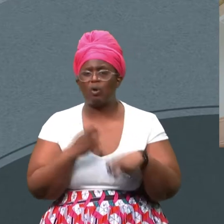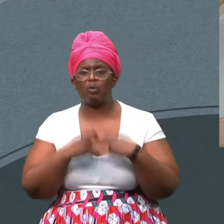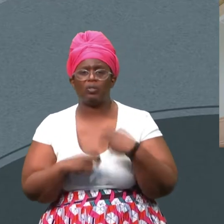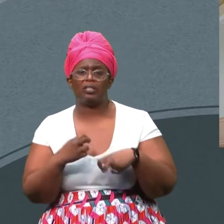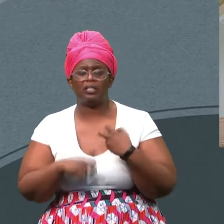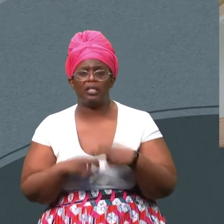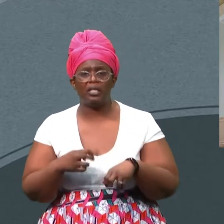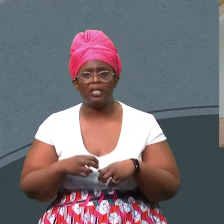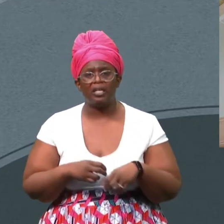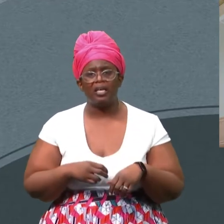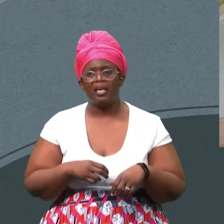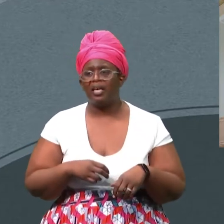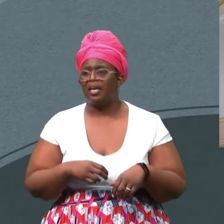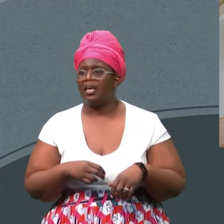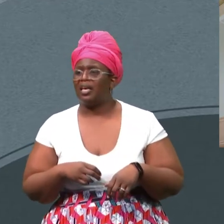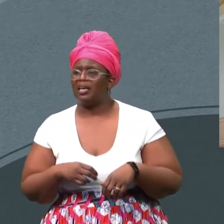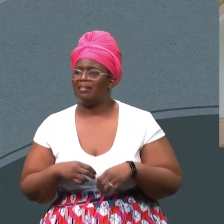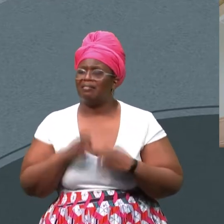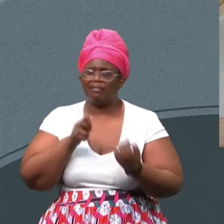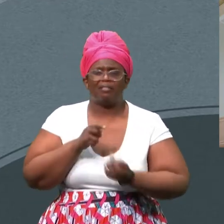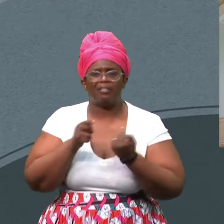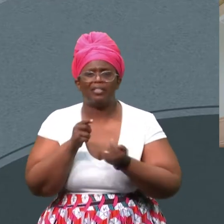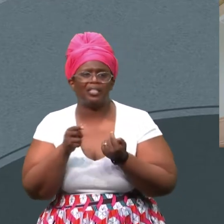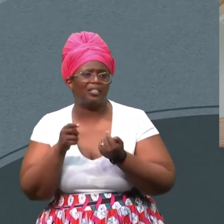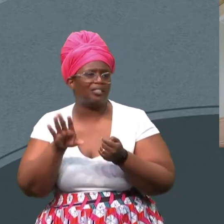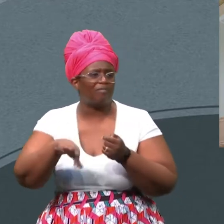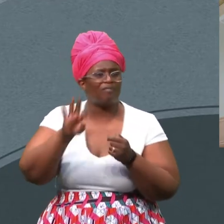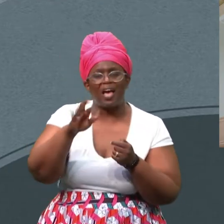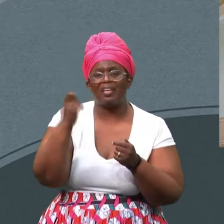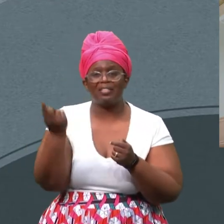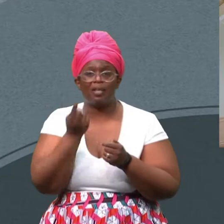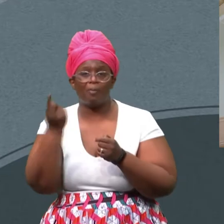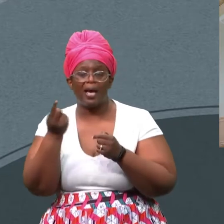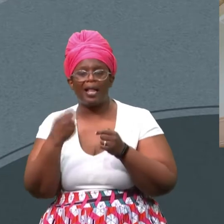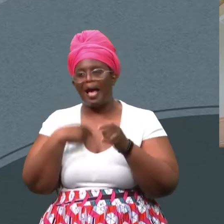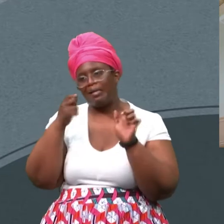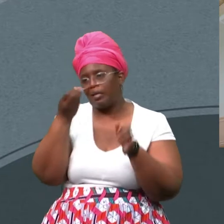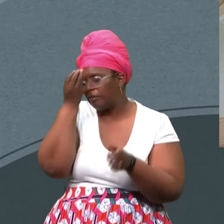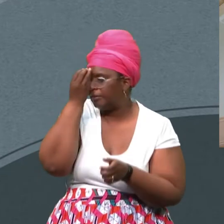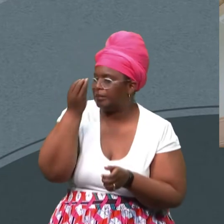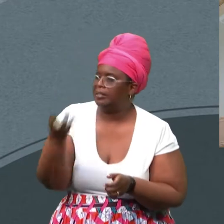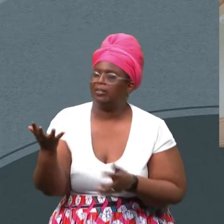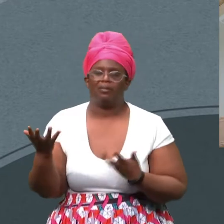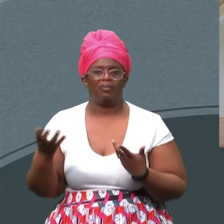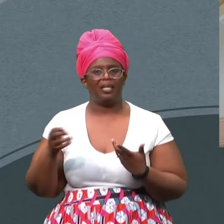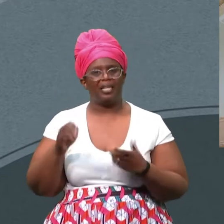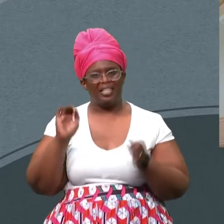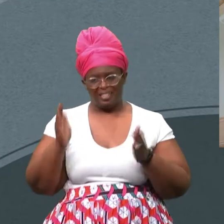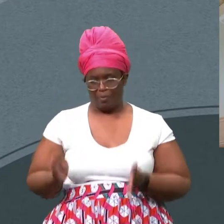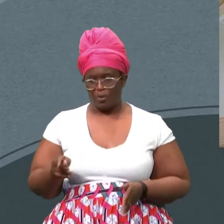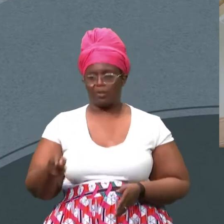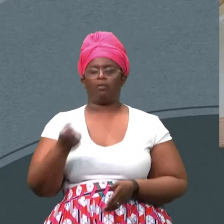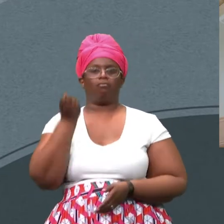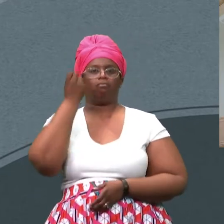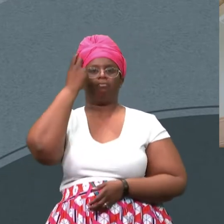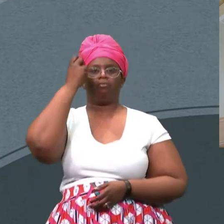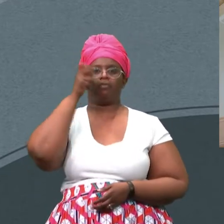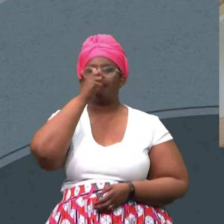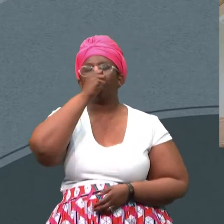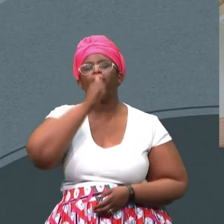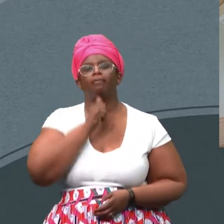around somebody that could handle what I was dealing with? Everyone does